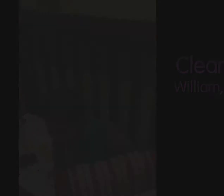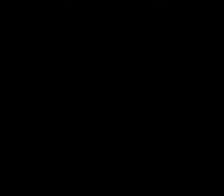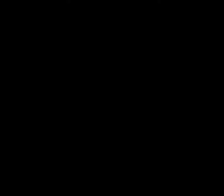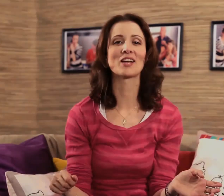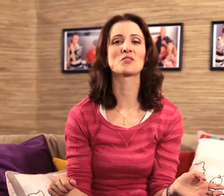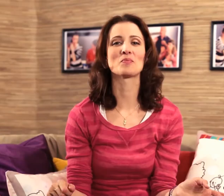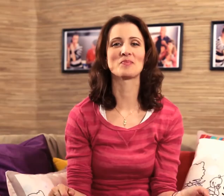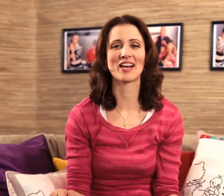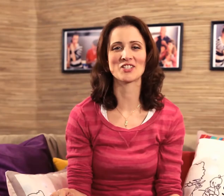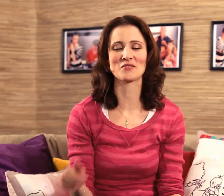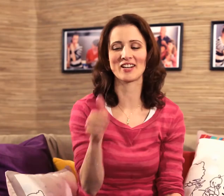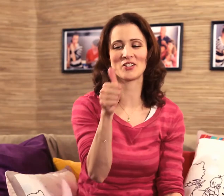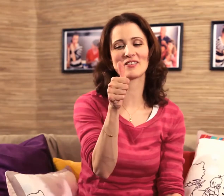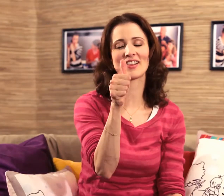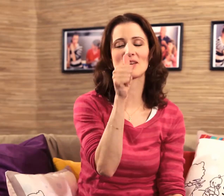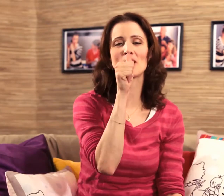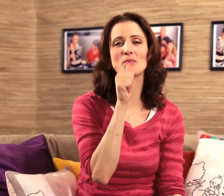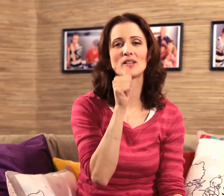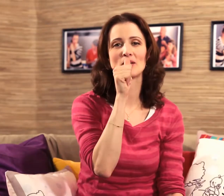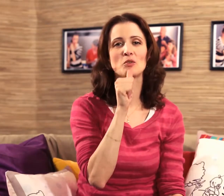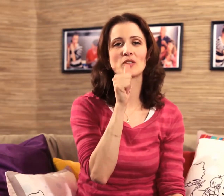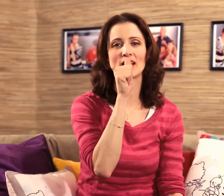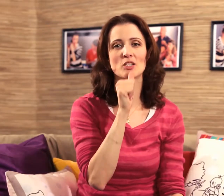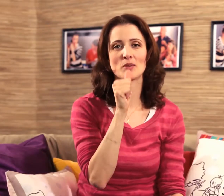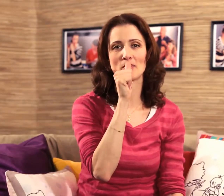The sign for pacifier, you have a thumb up, move it like this by the mouth.